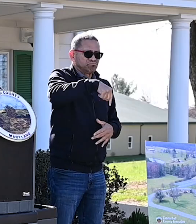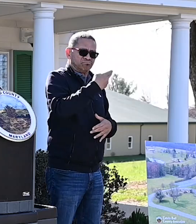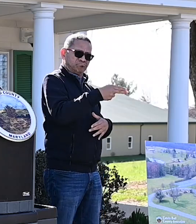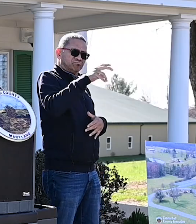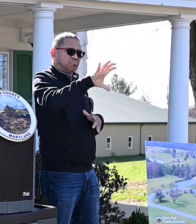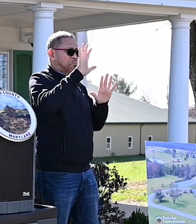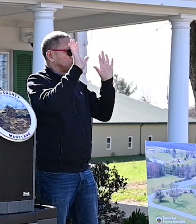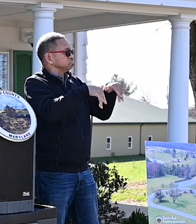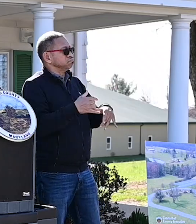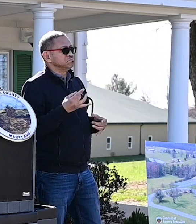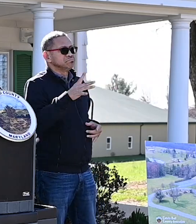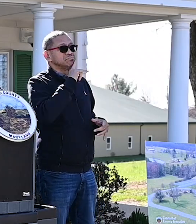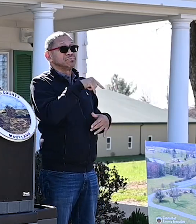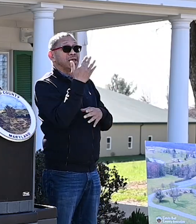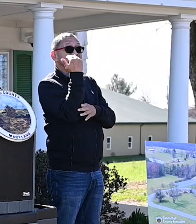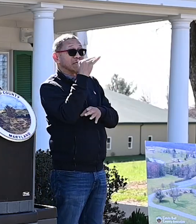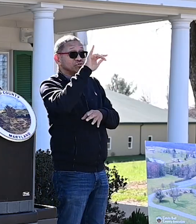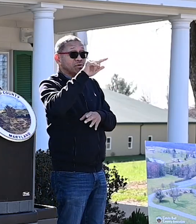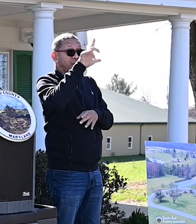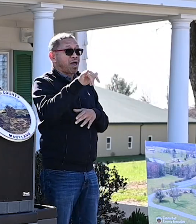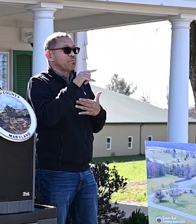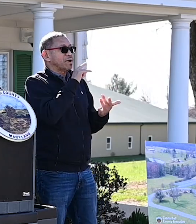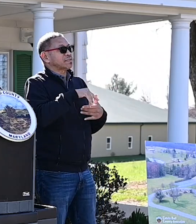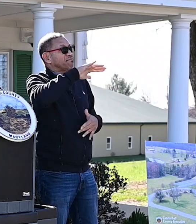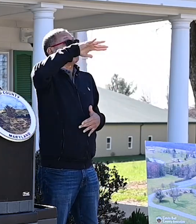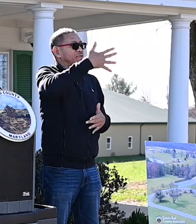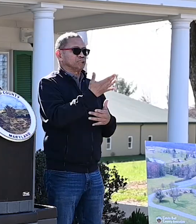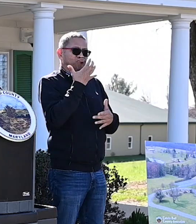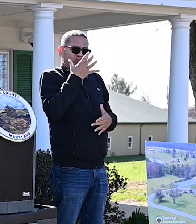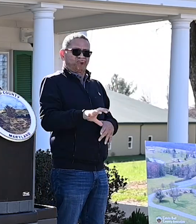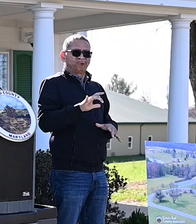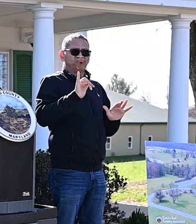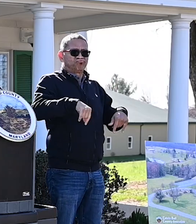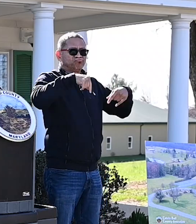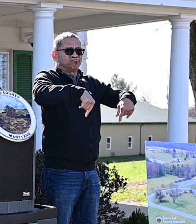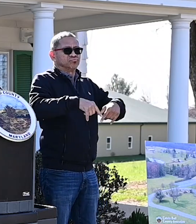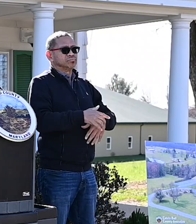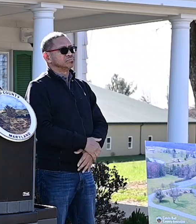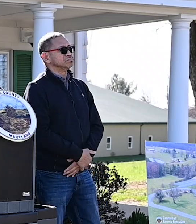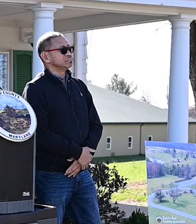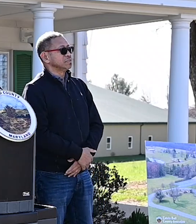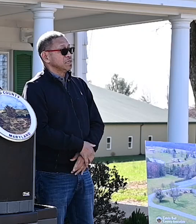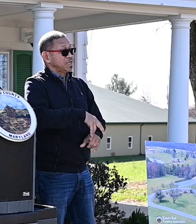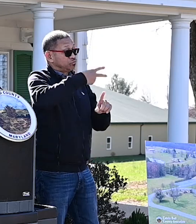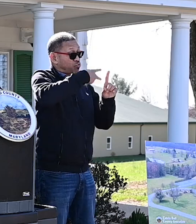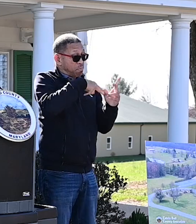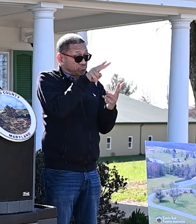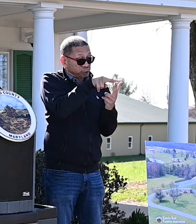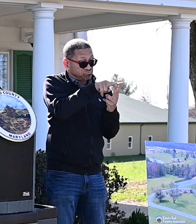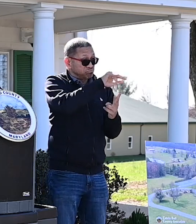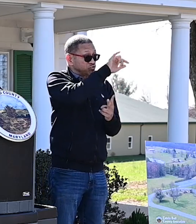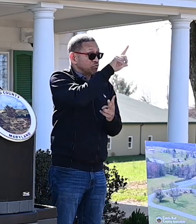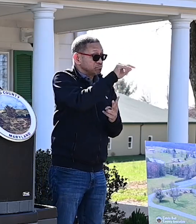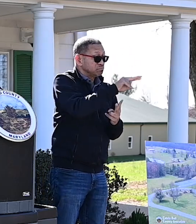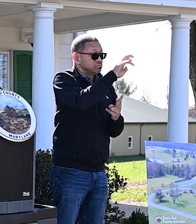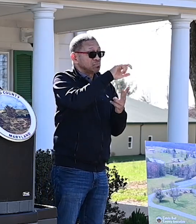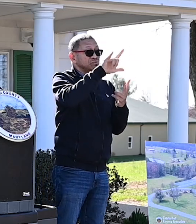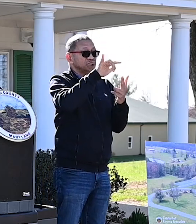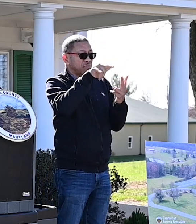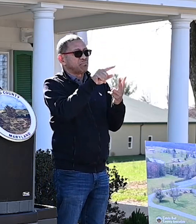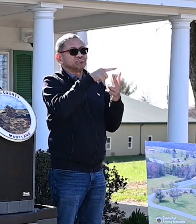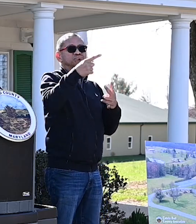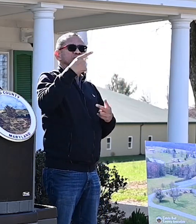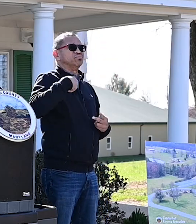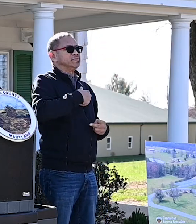County, while last July was the fifth hottest. During this 2-month window, we also experienced roughly